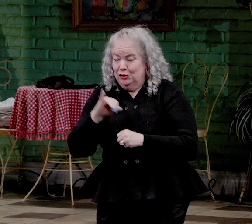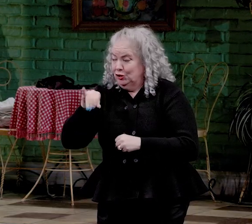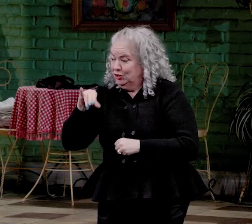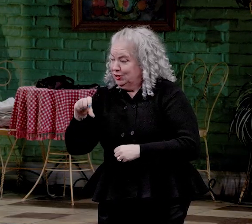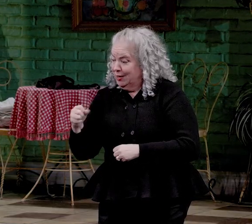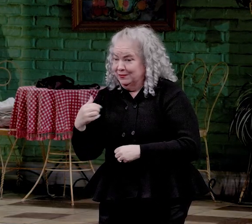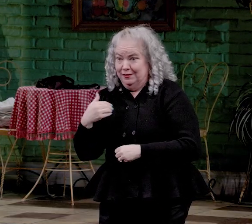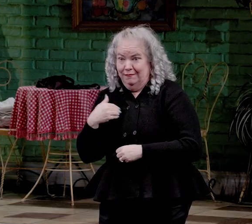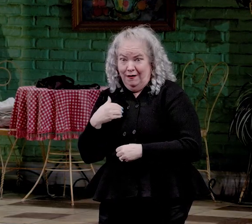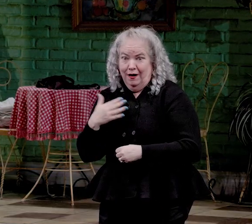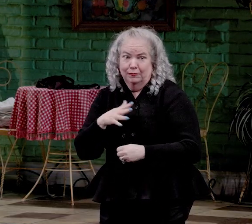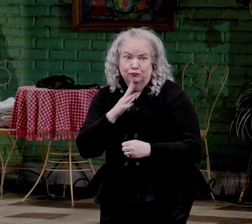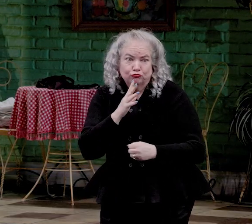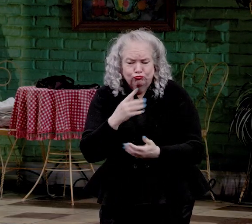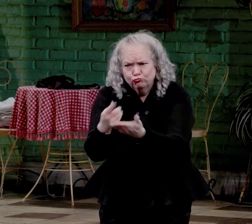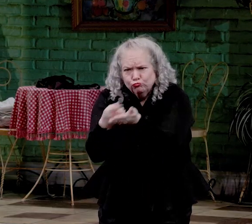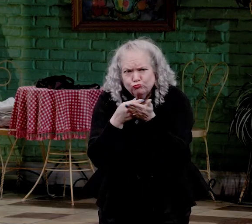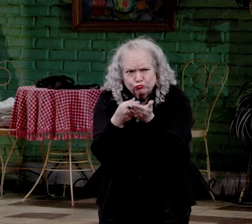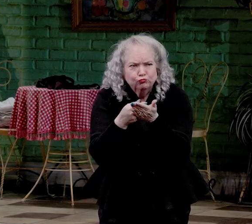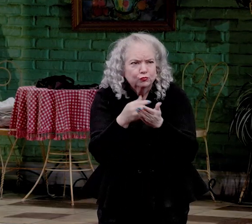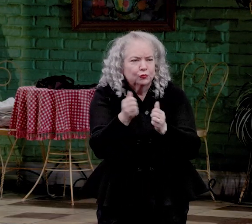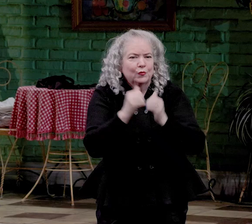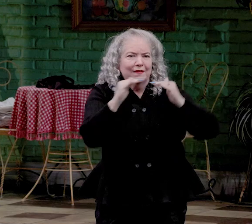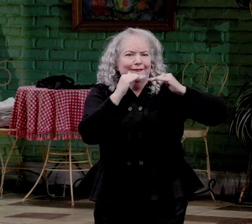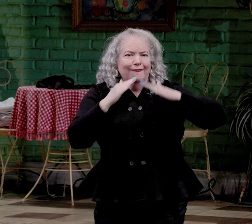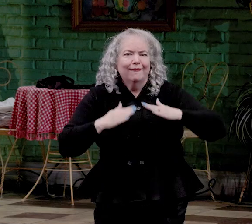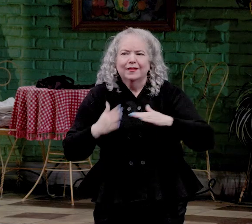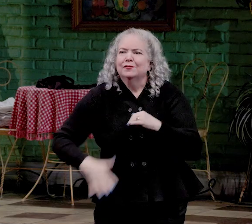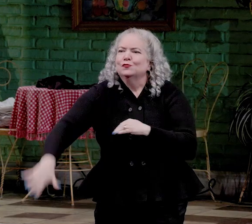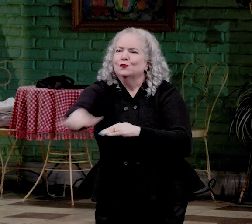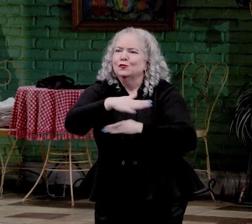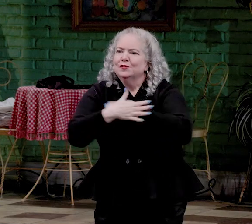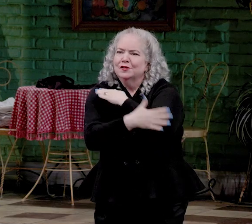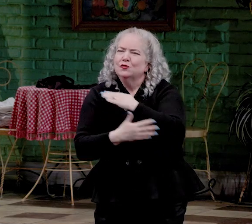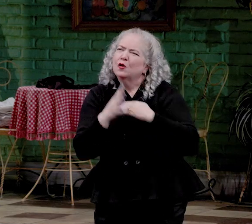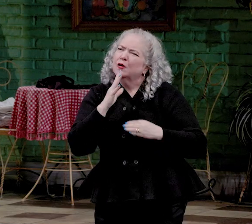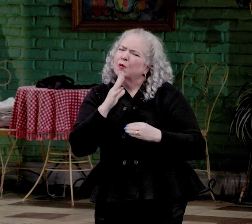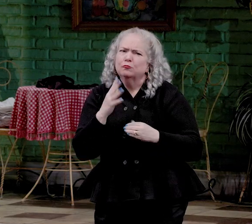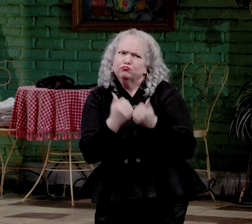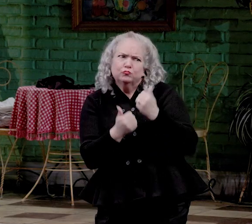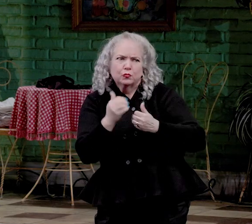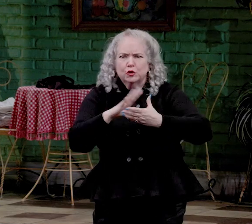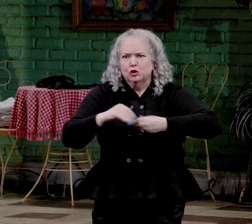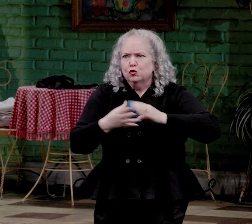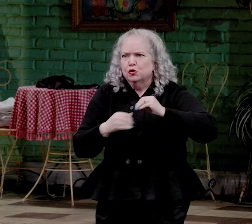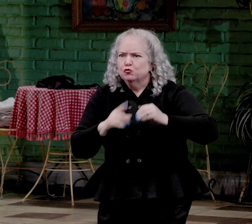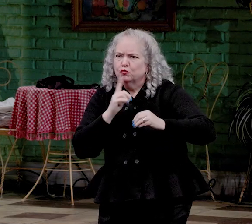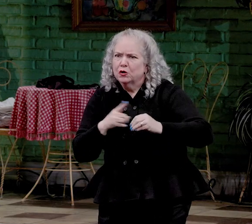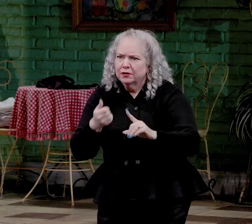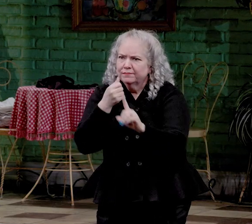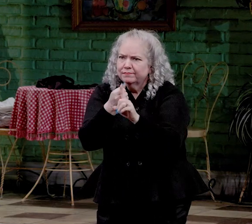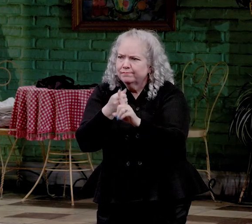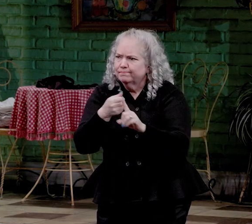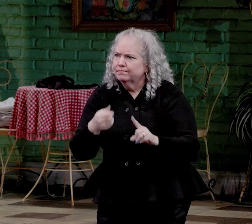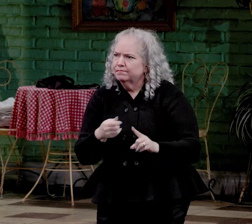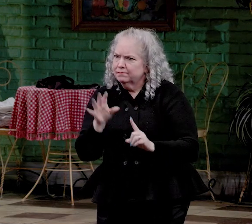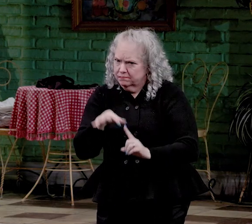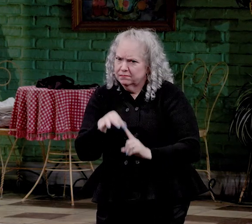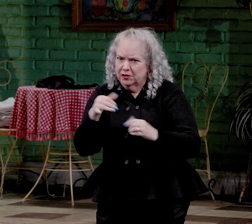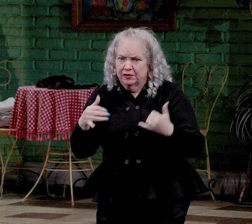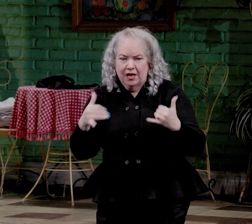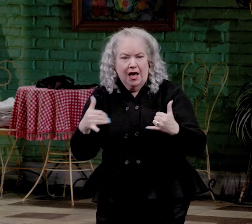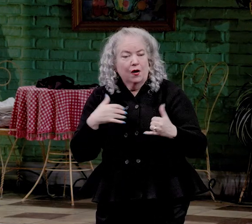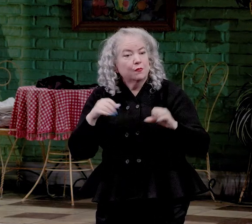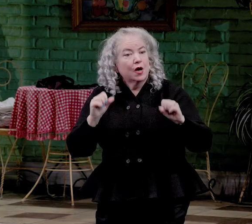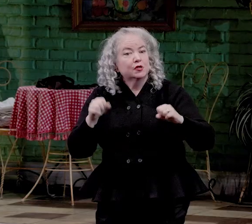in conversation with our colleagues around the country to talk about the stories that are capturing everyone's imagination and the possibilities